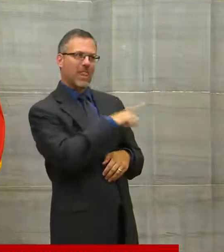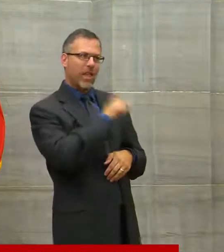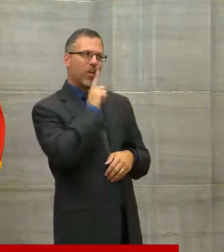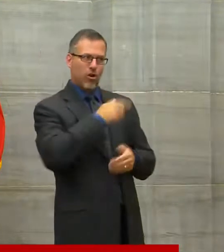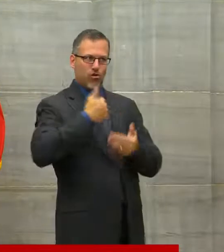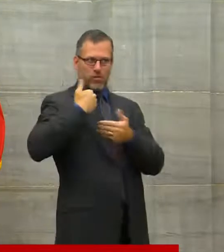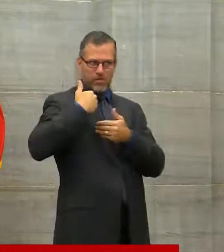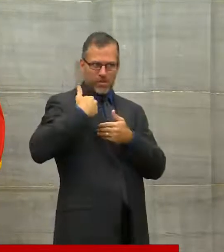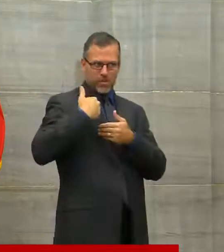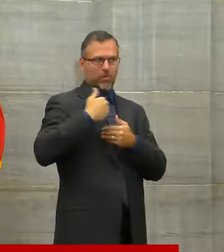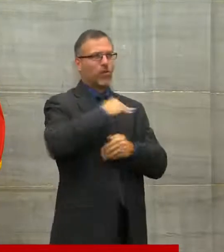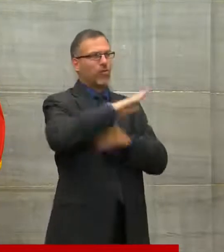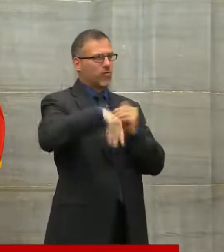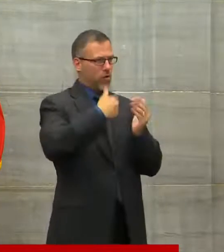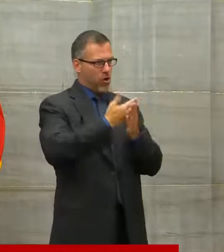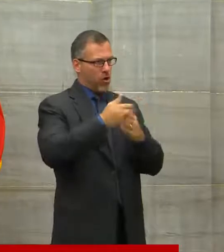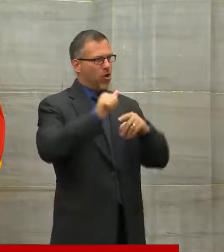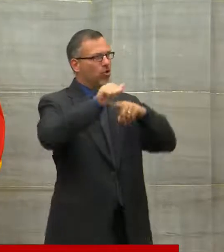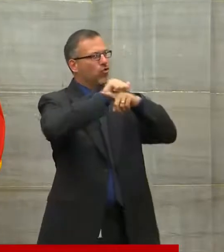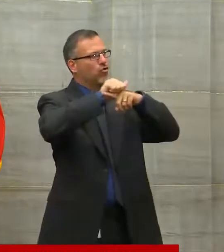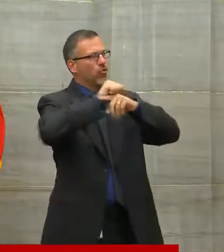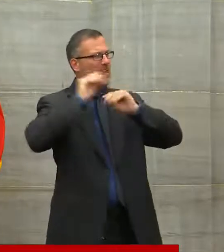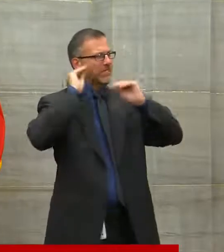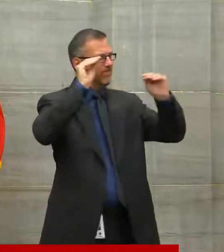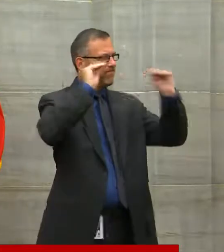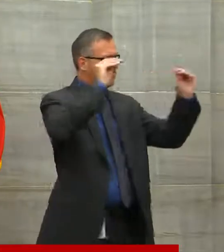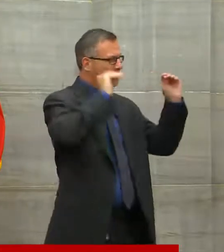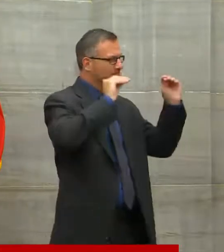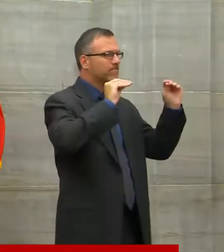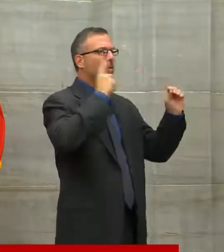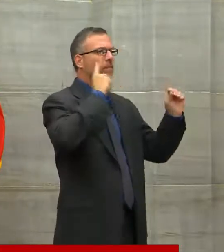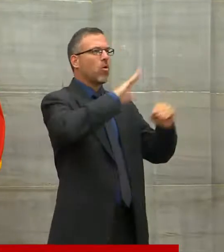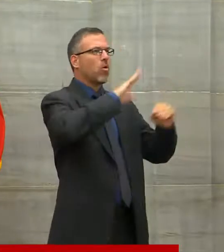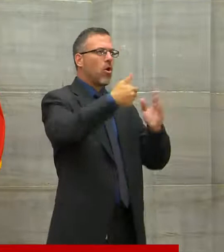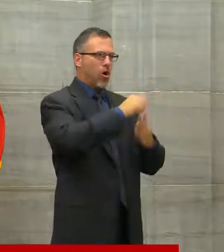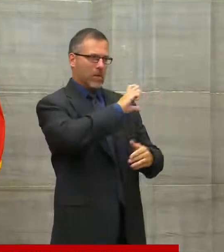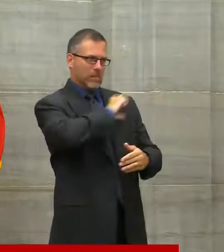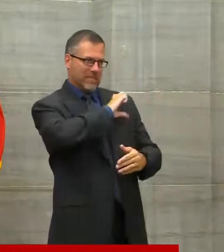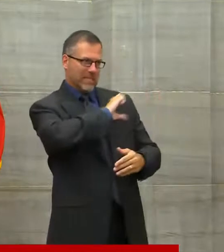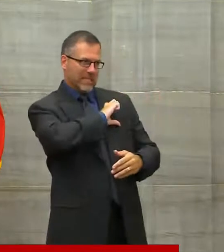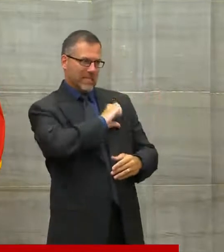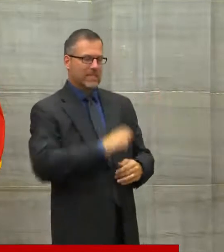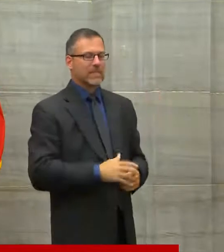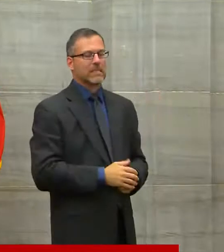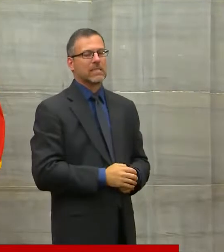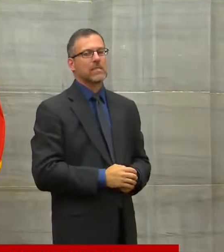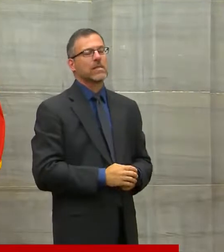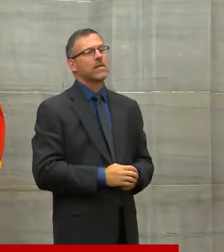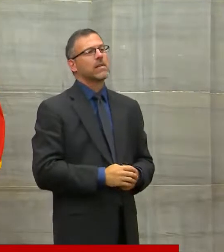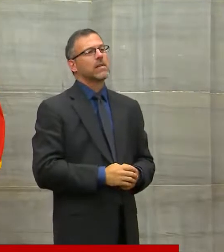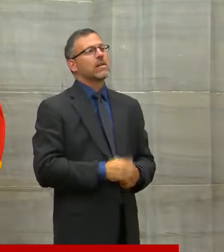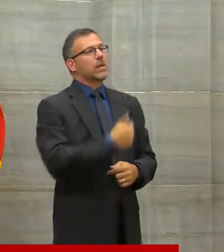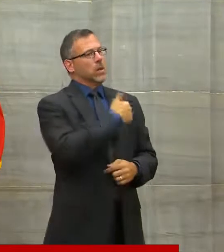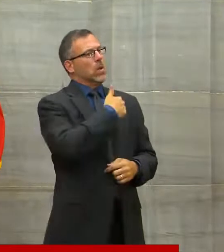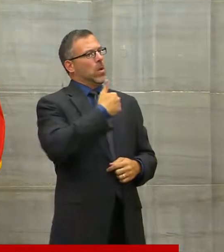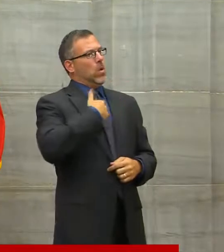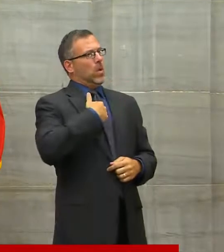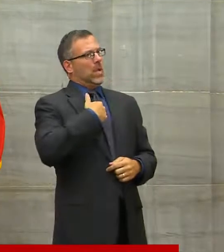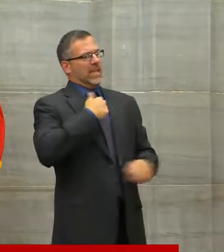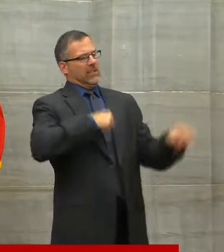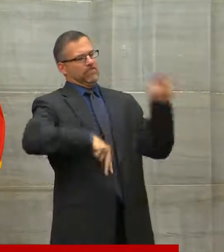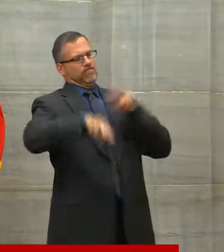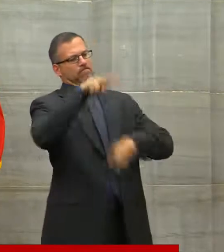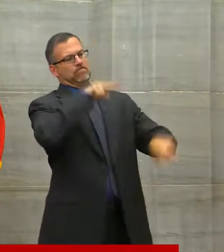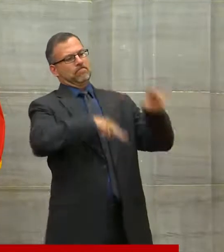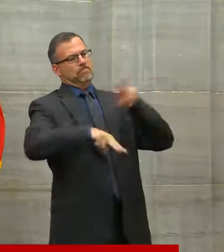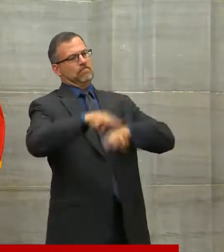and all training that goes out within this state of Tennessee to all law enforcement officers. We are the governing body